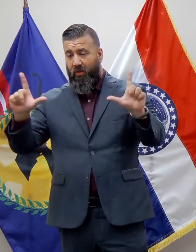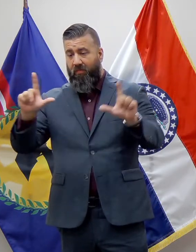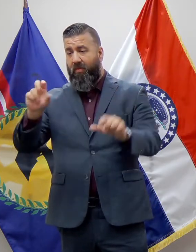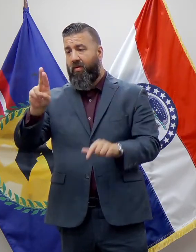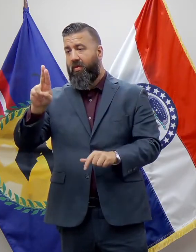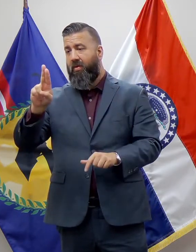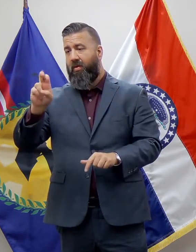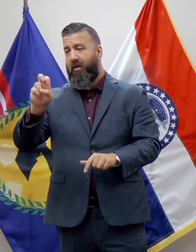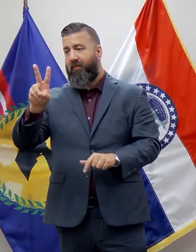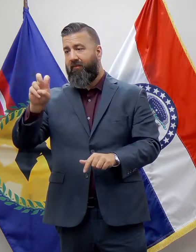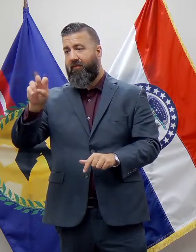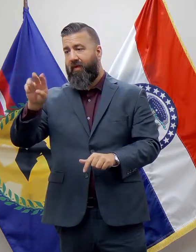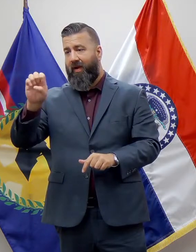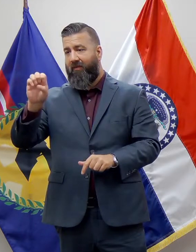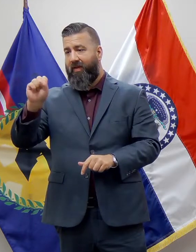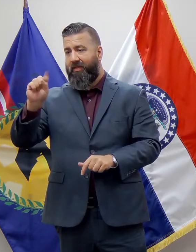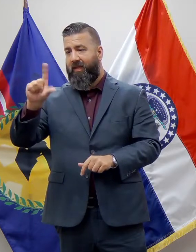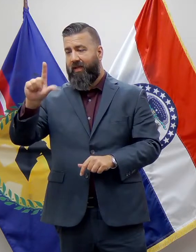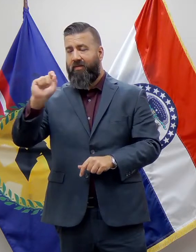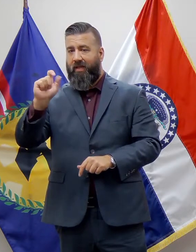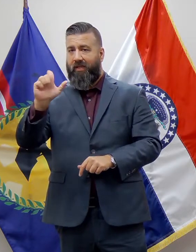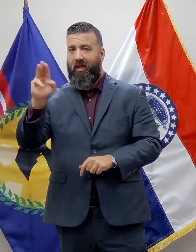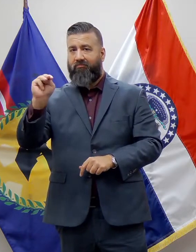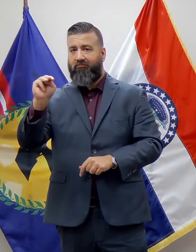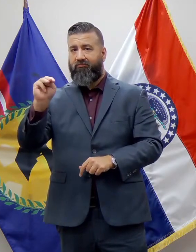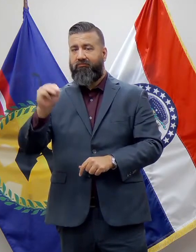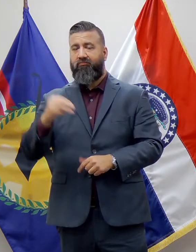revivestl.com, and I'd be glad to answer any questions.